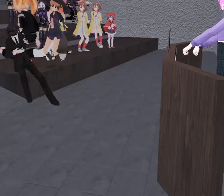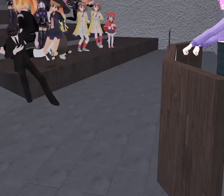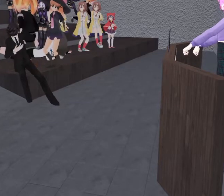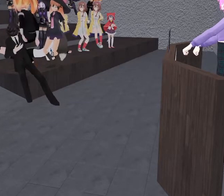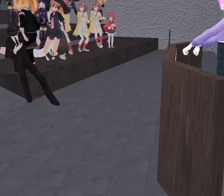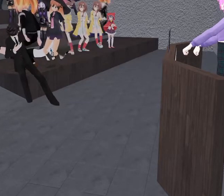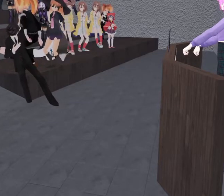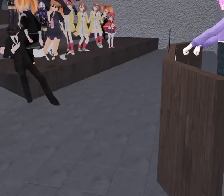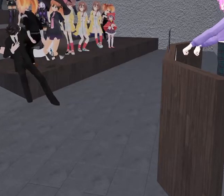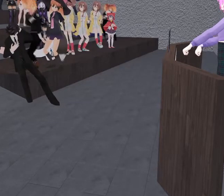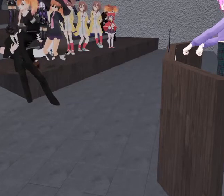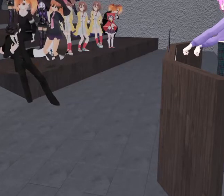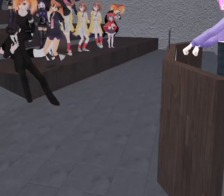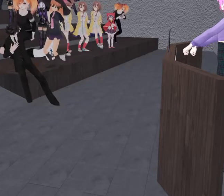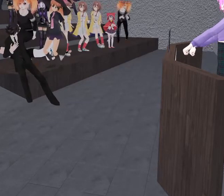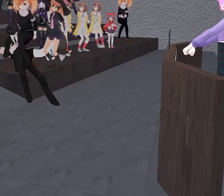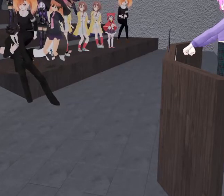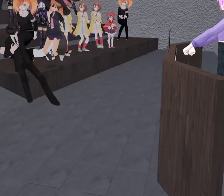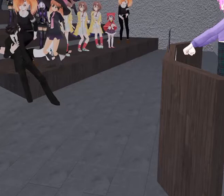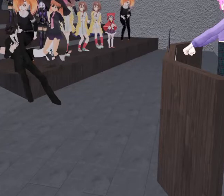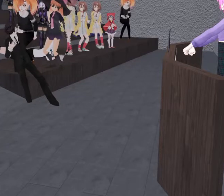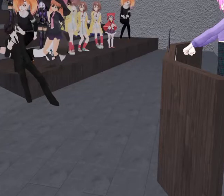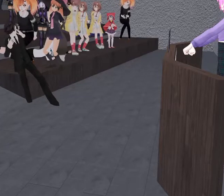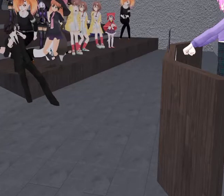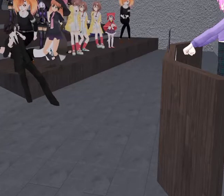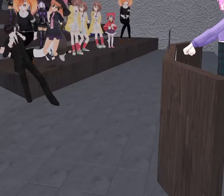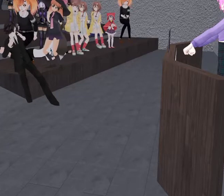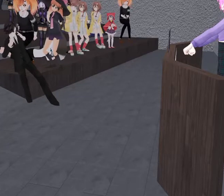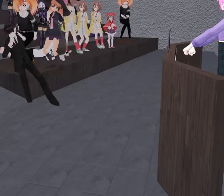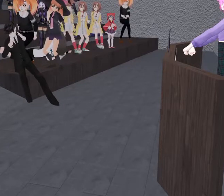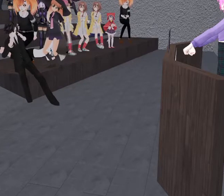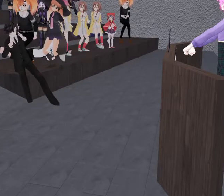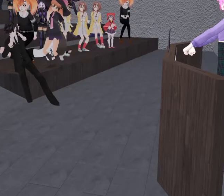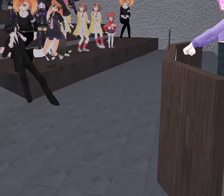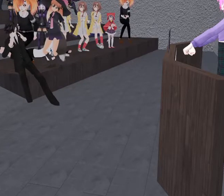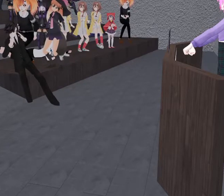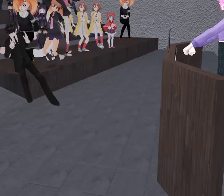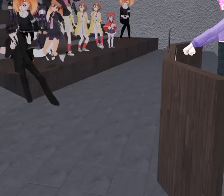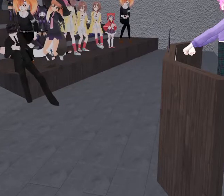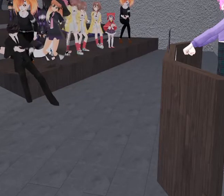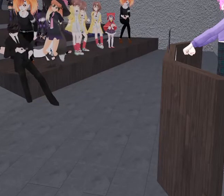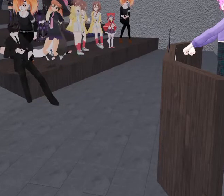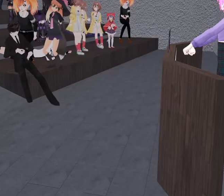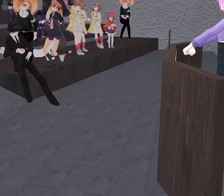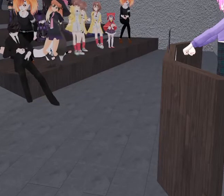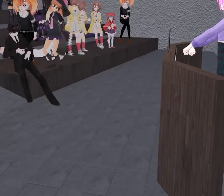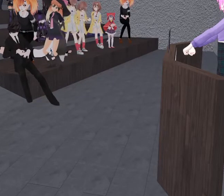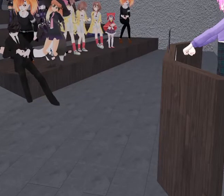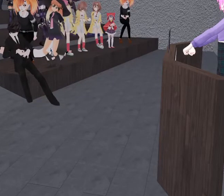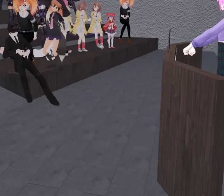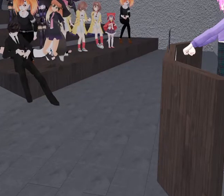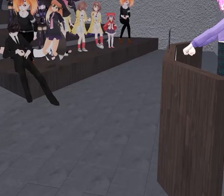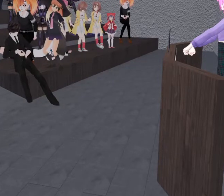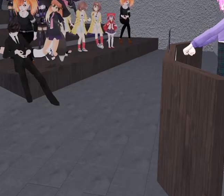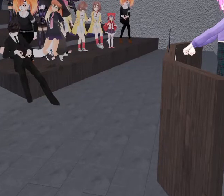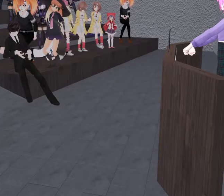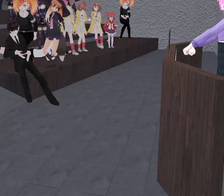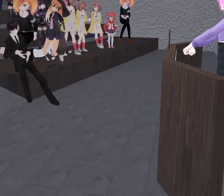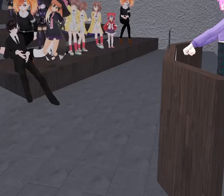that because of this community, I've been able to actually speak with someone for the first time using sign language,